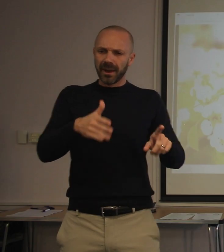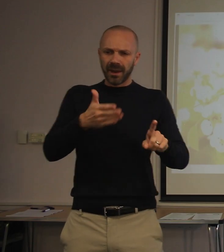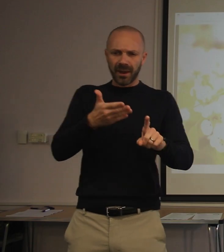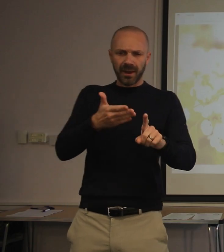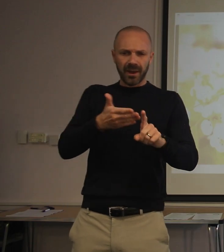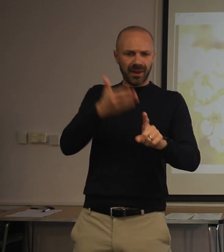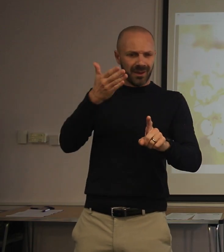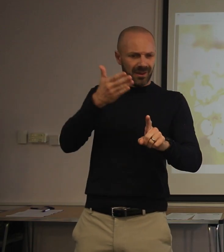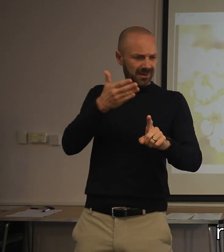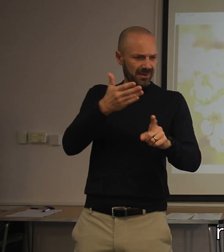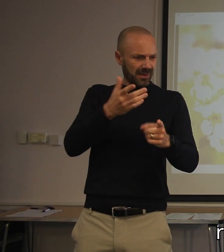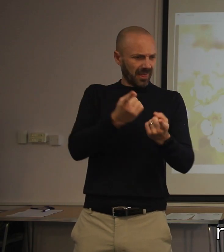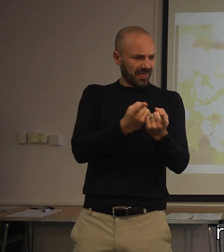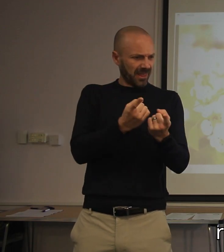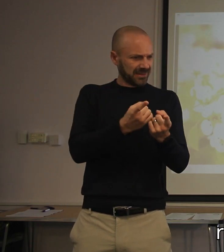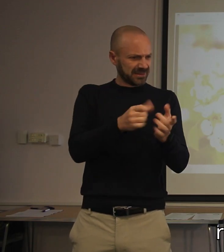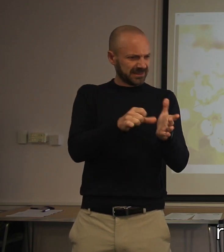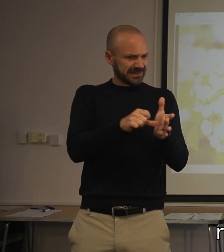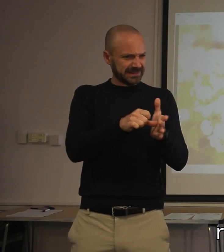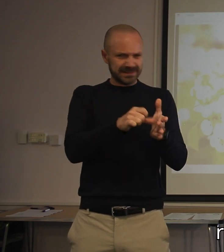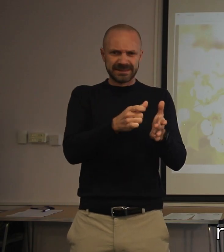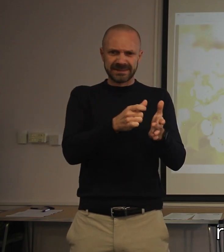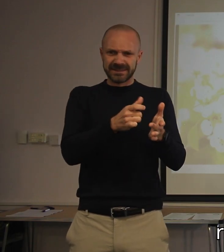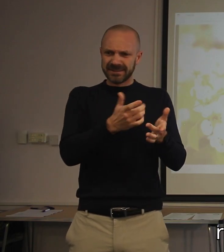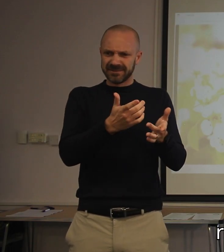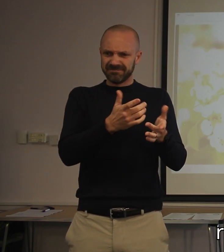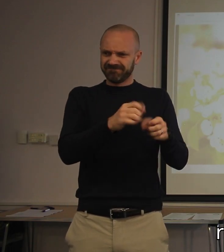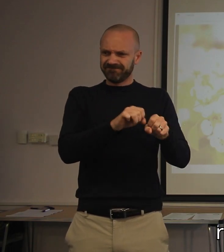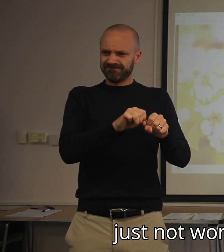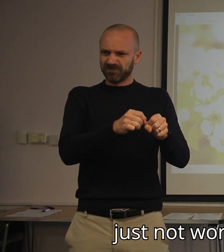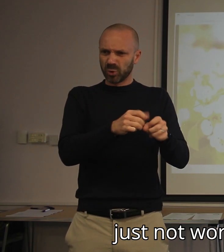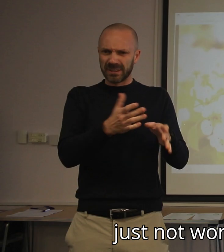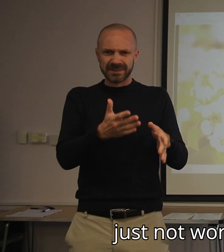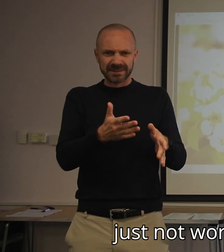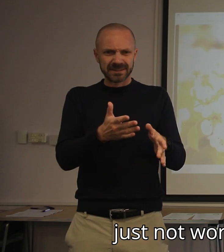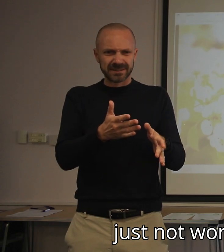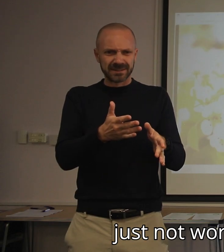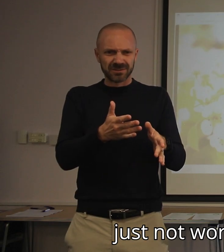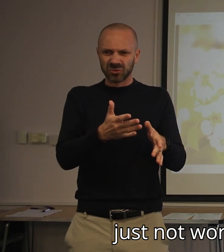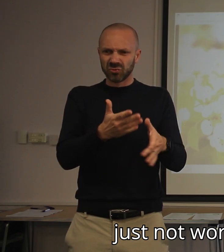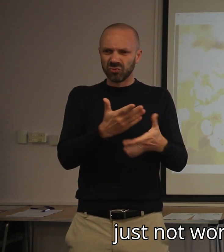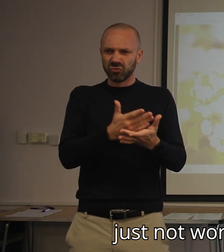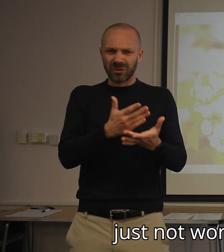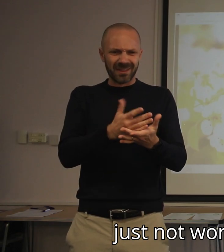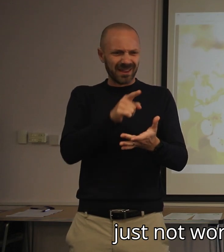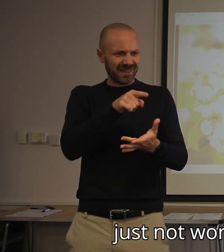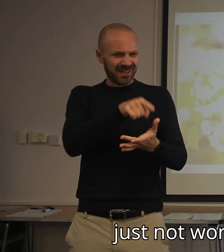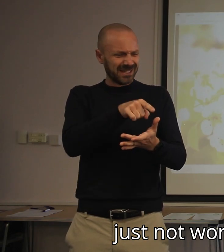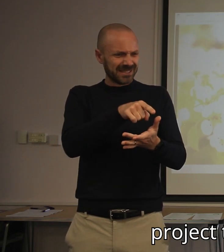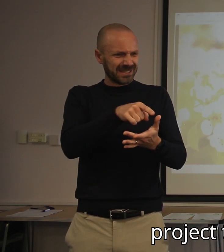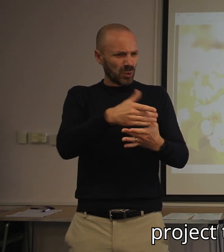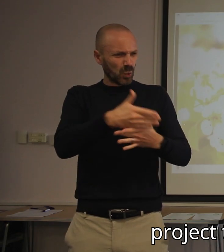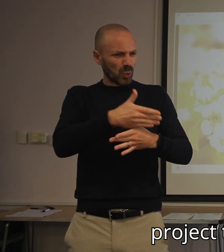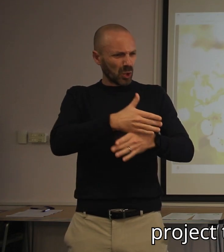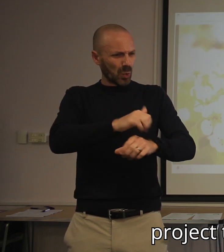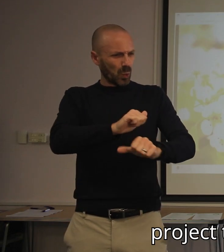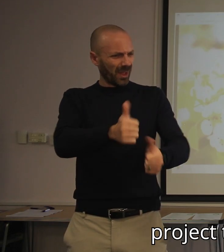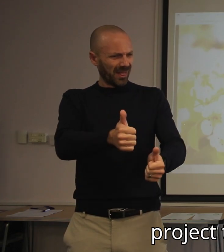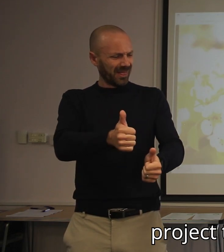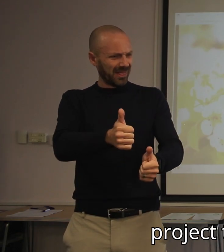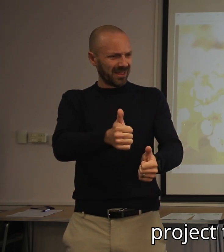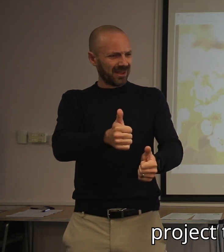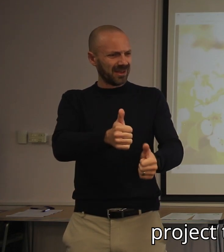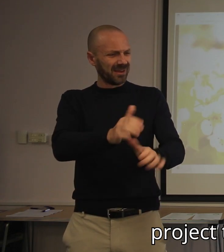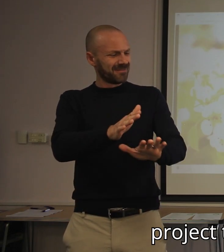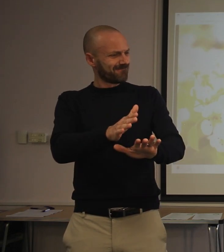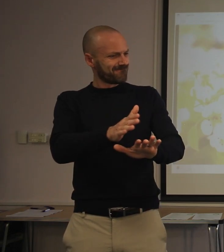broken, rotten, generally just not working anymore. But this is a project that